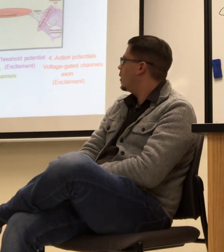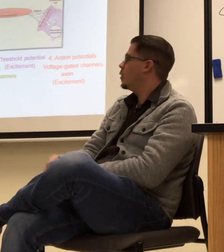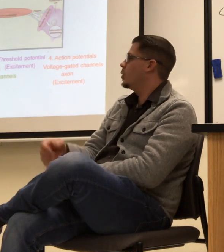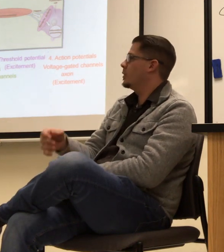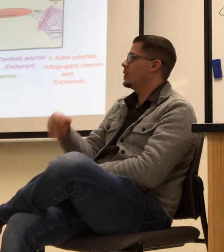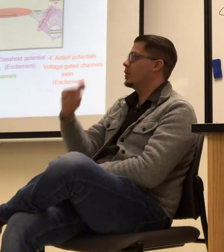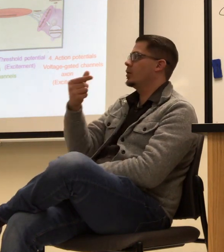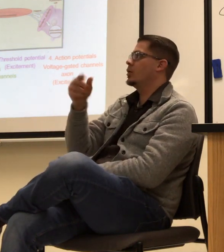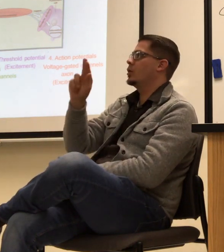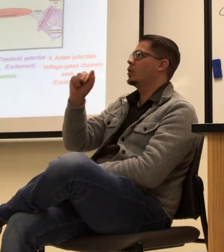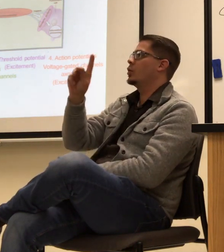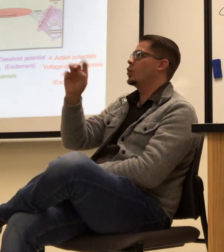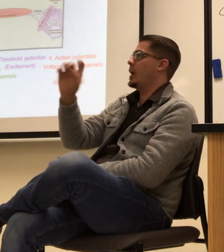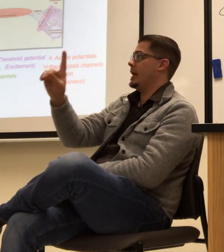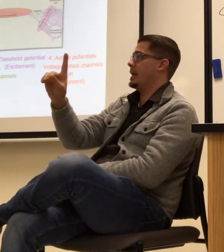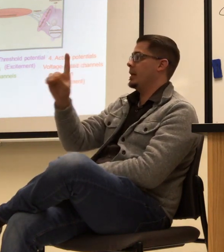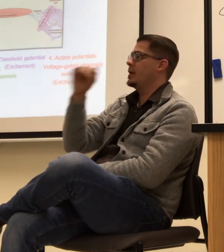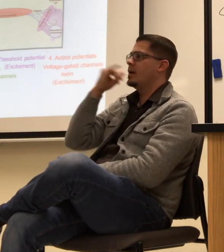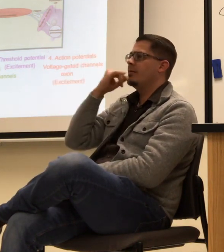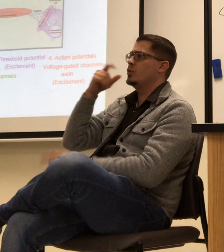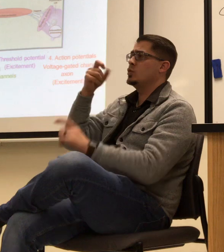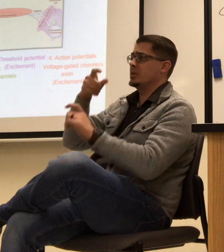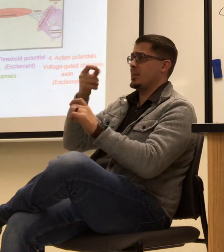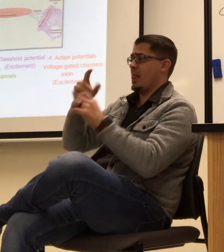Graded potentials, when you try to stimulate a cell,